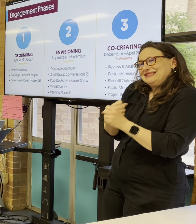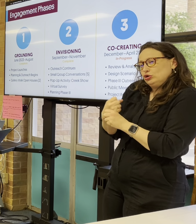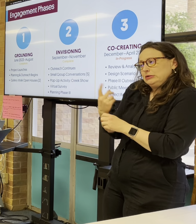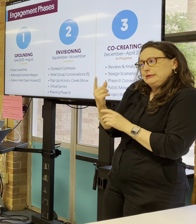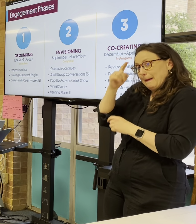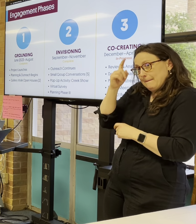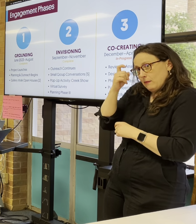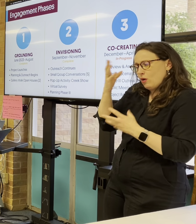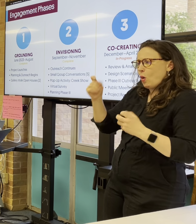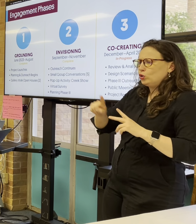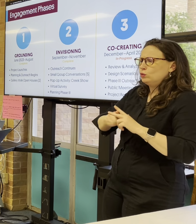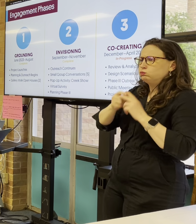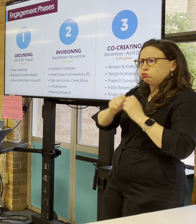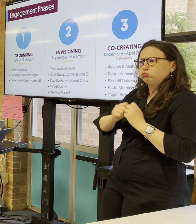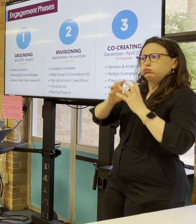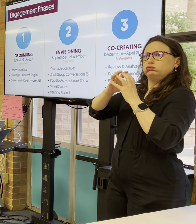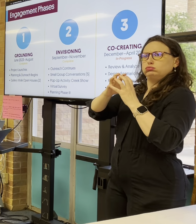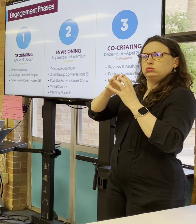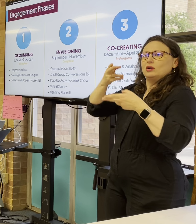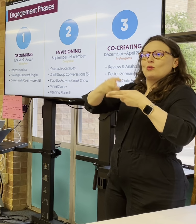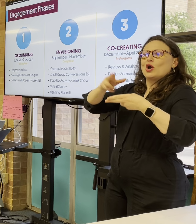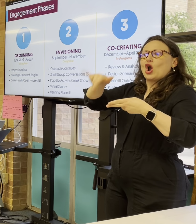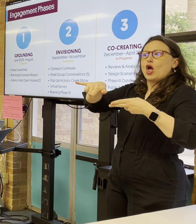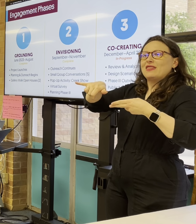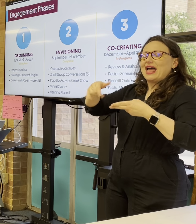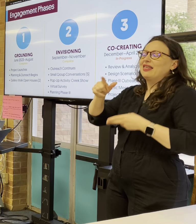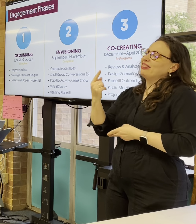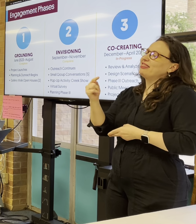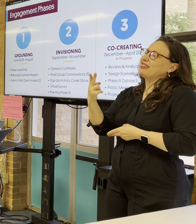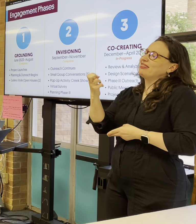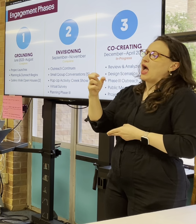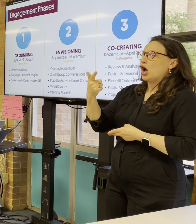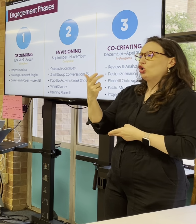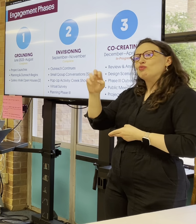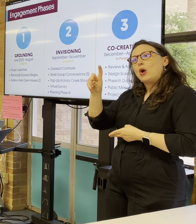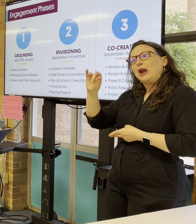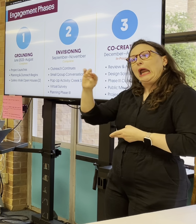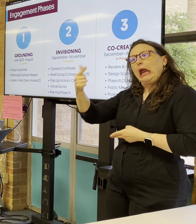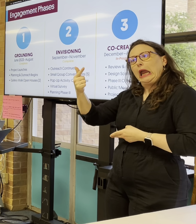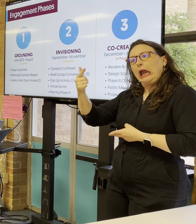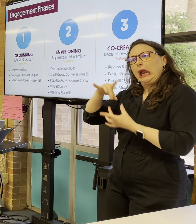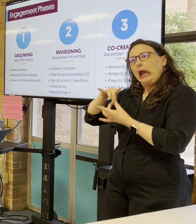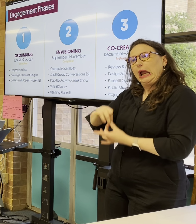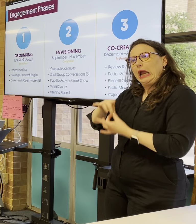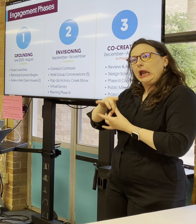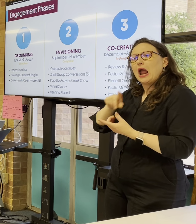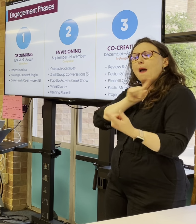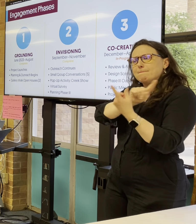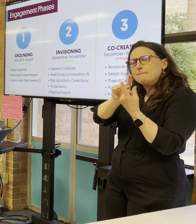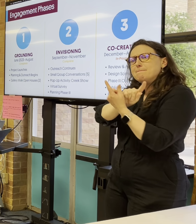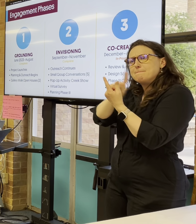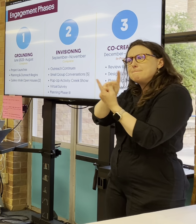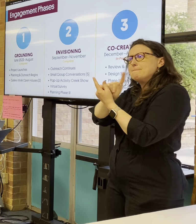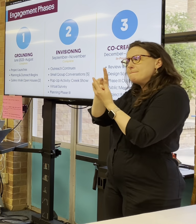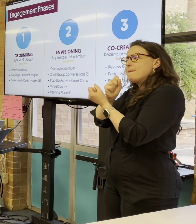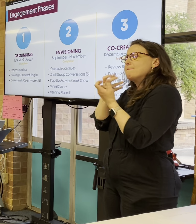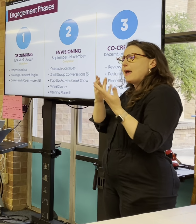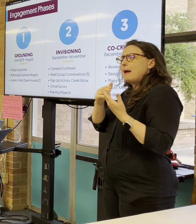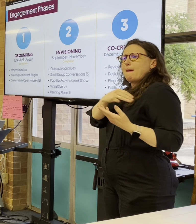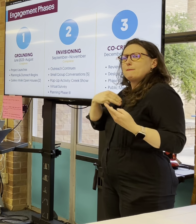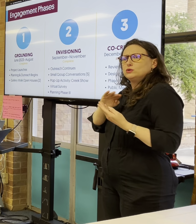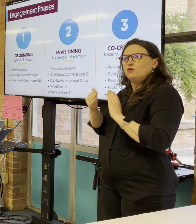to launch the project, and we called that phase the grounding. And I got to meet with many community members one-on-one and talk to them, but really